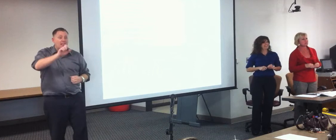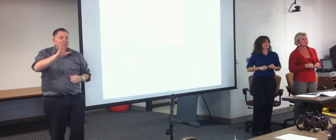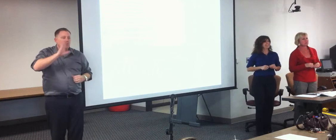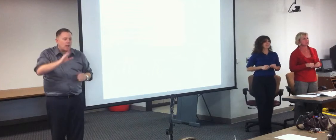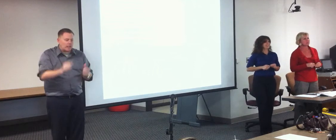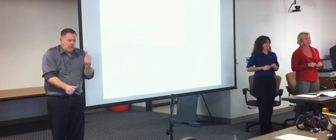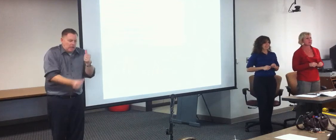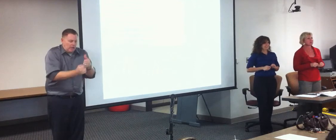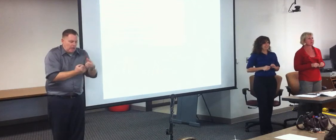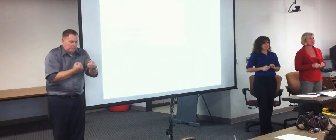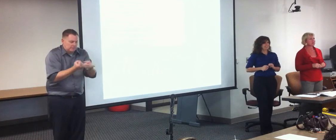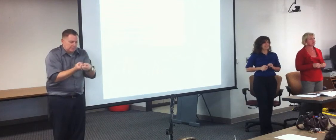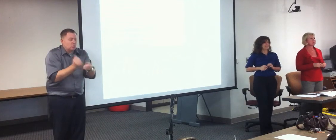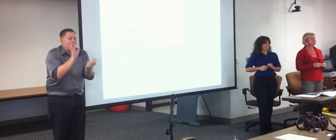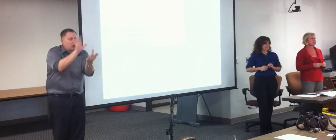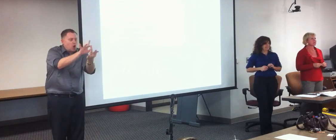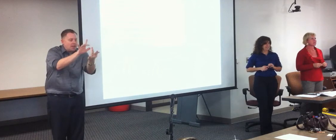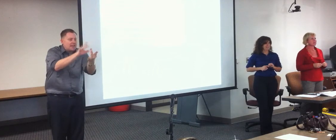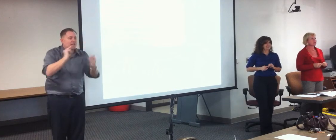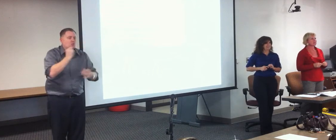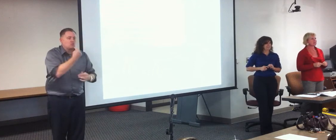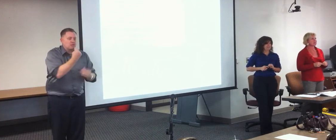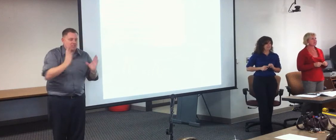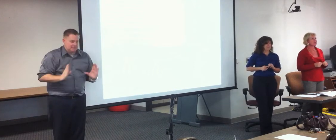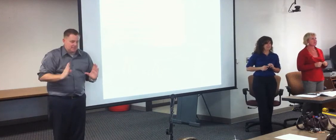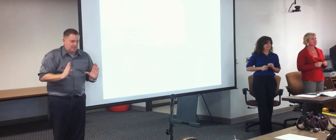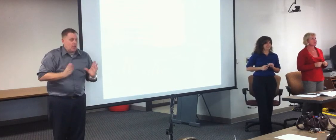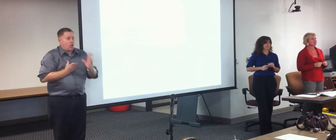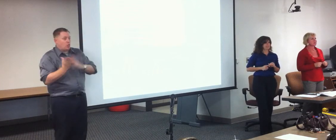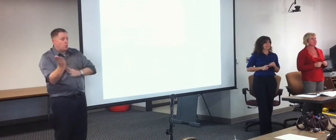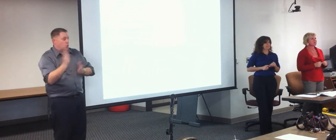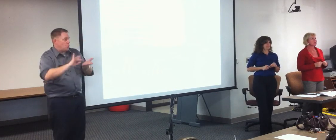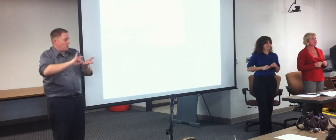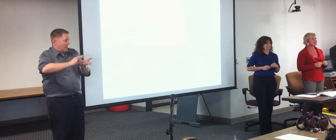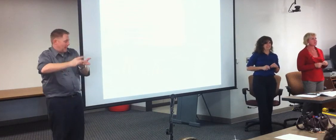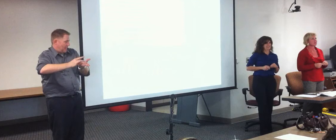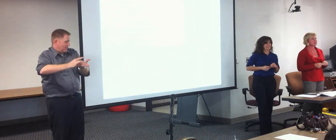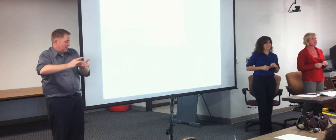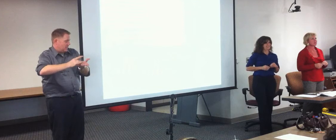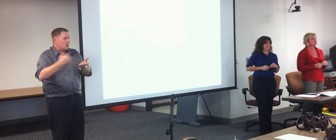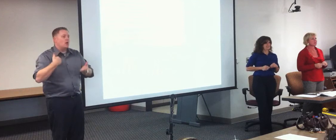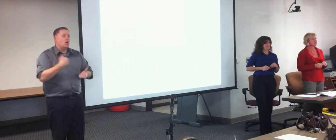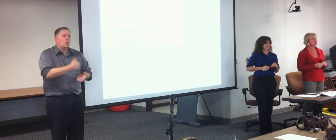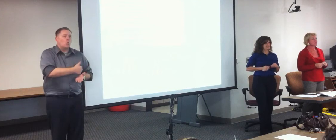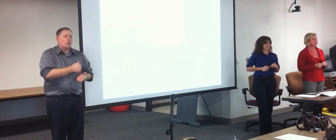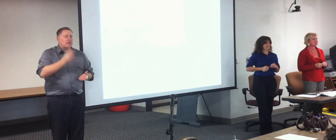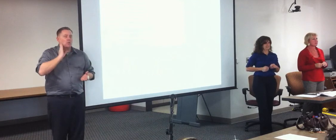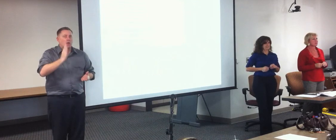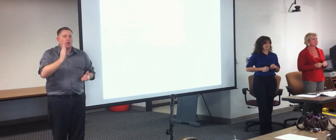will assist in contacting nutritionists through Medi-Cal. We will